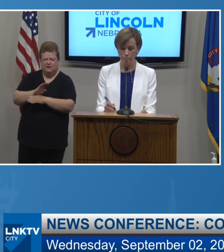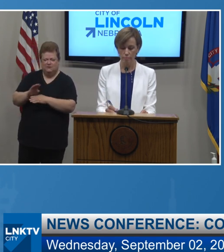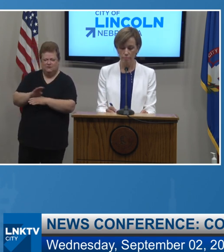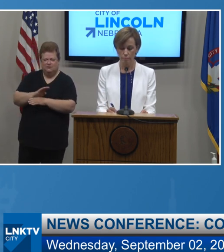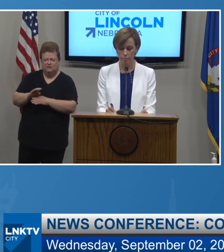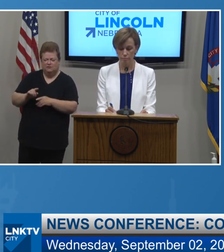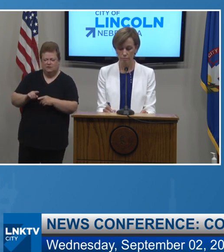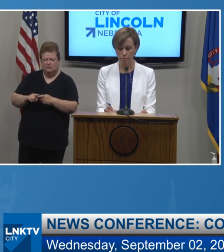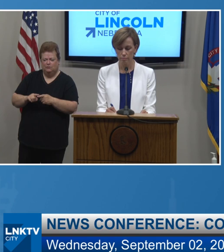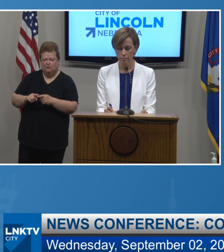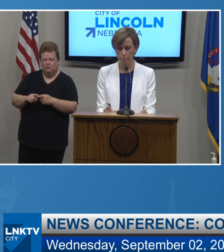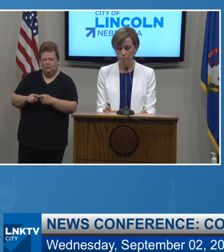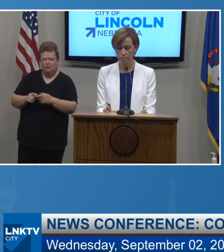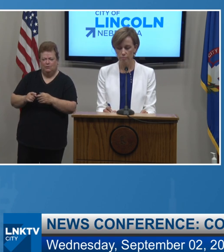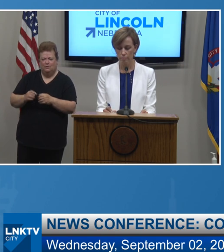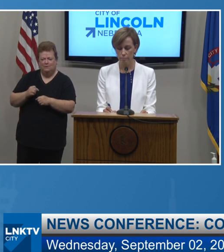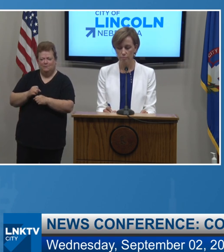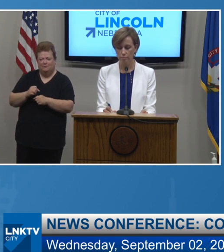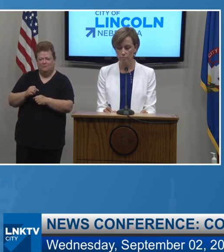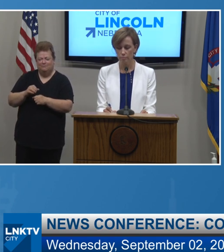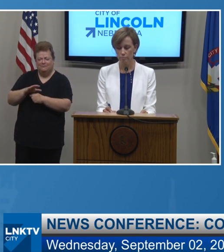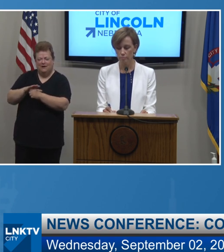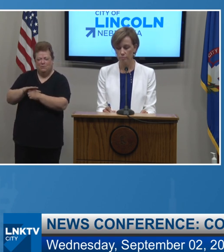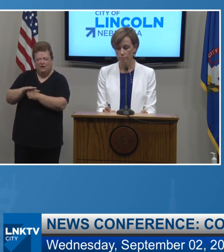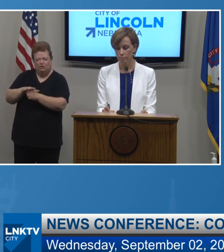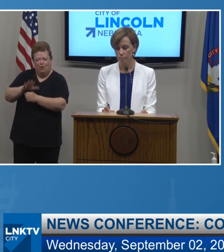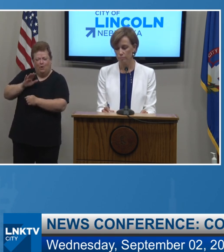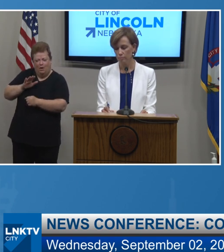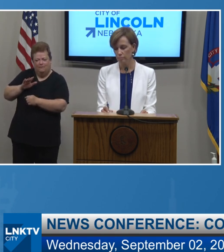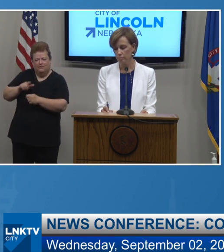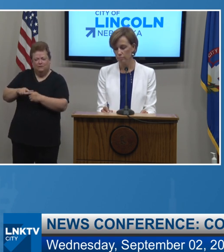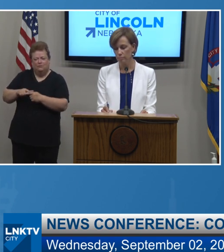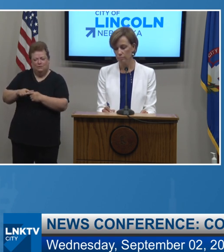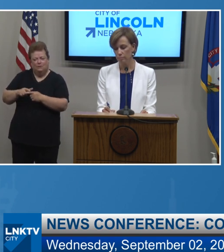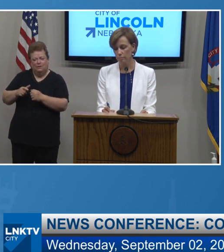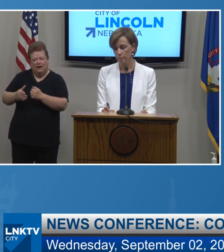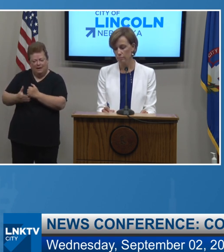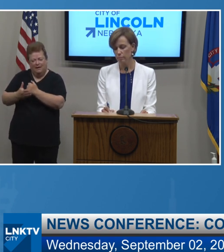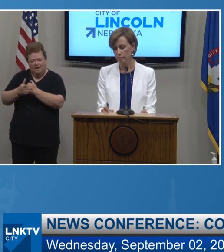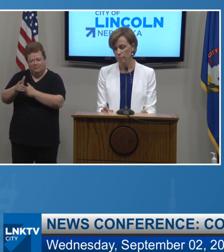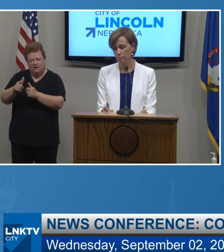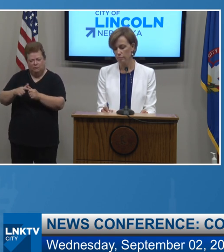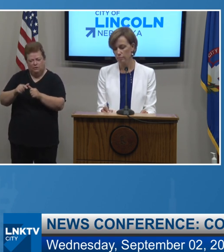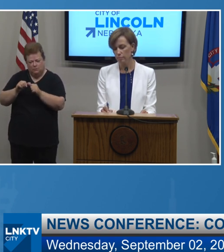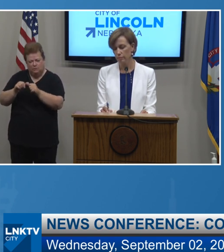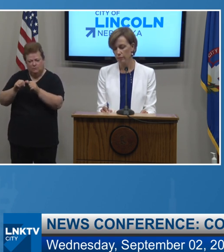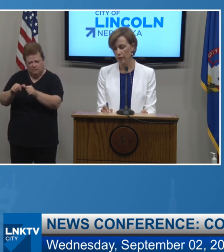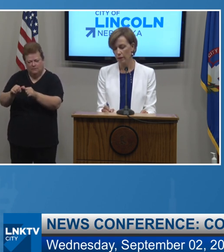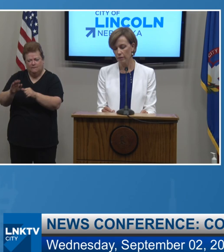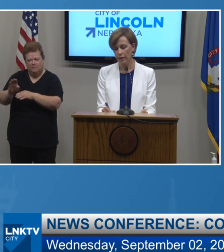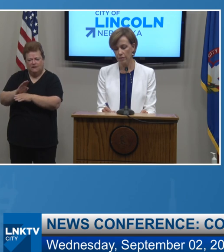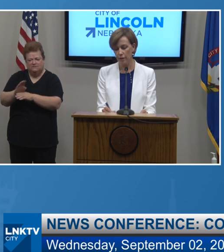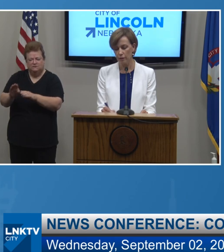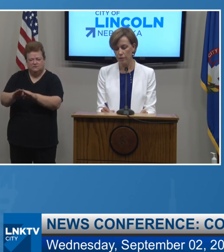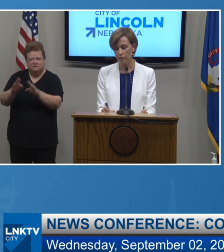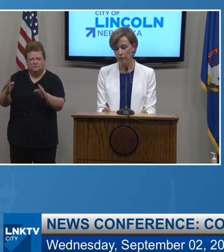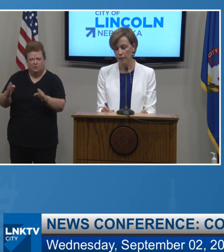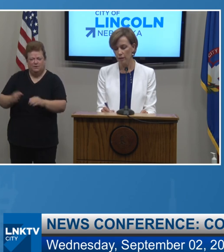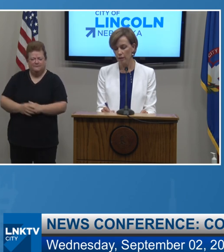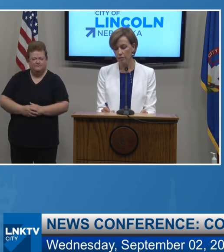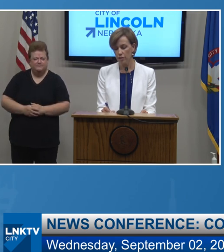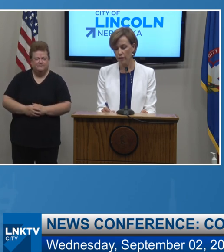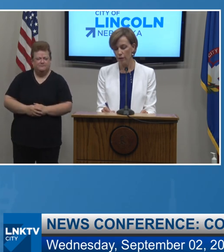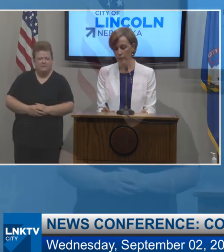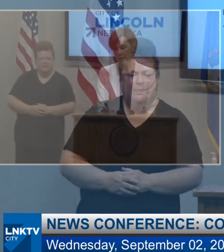the pressure to pack their businesses in order to, you know, stay afloat? Thanks for that question,